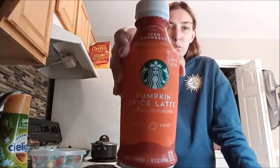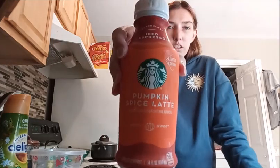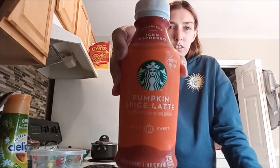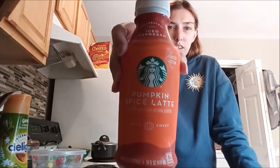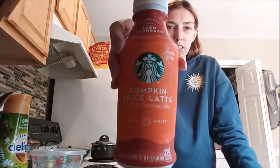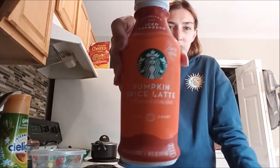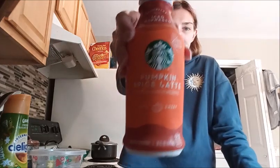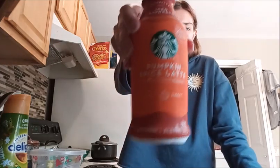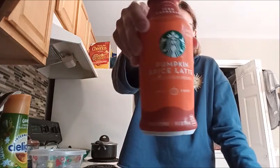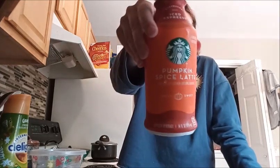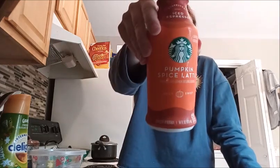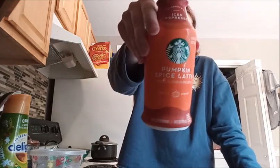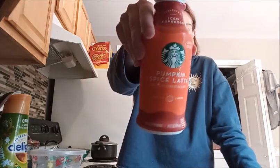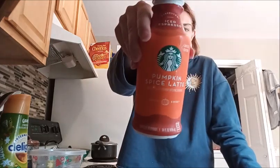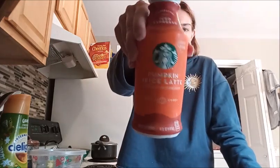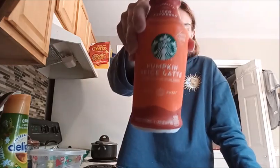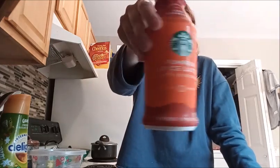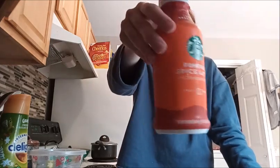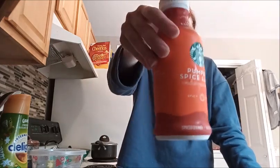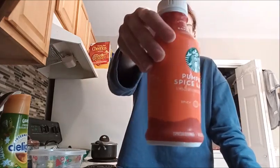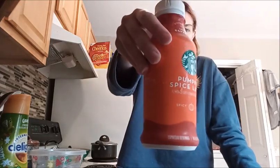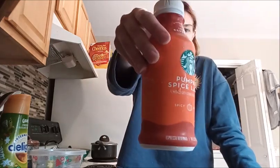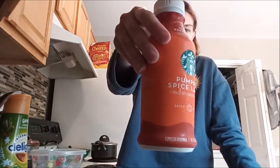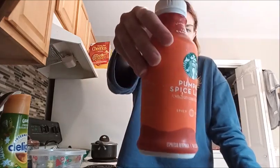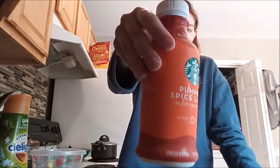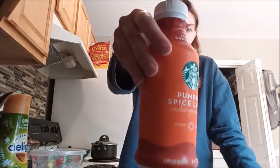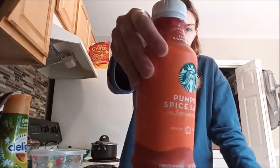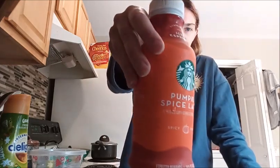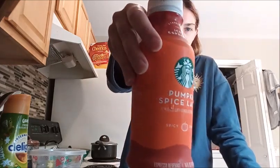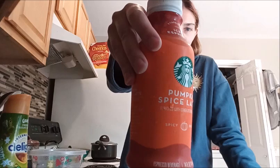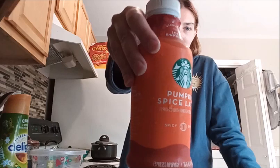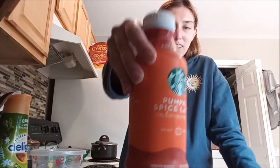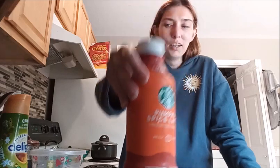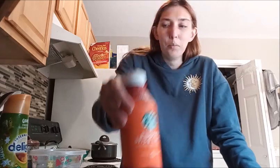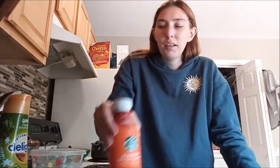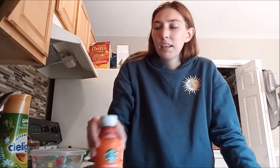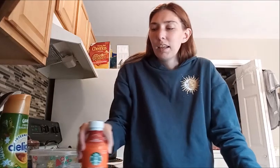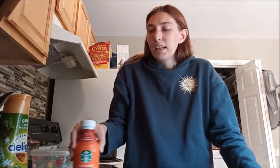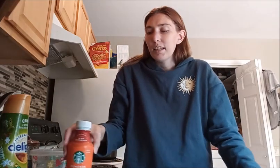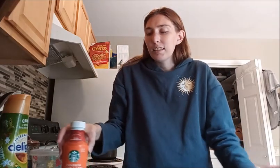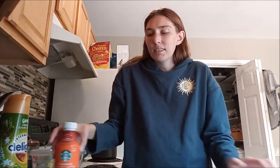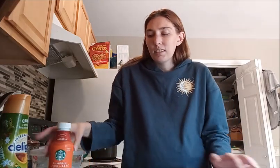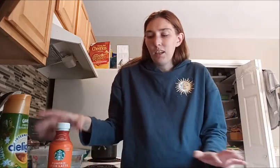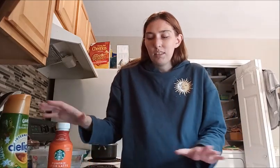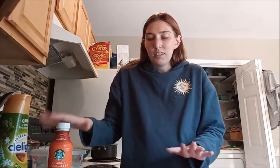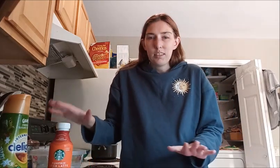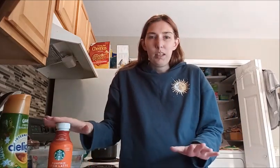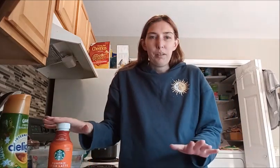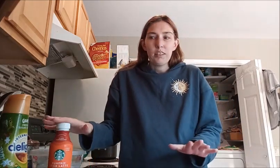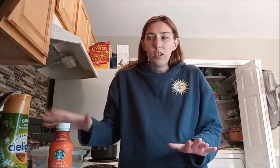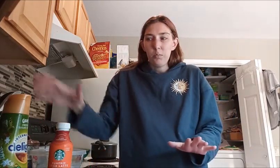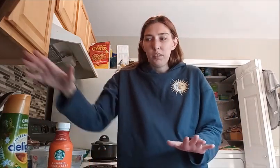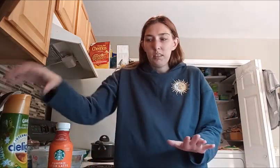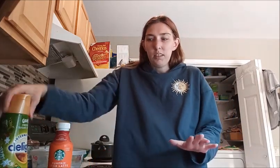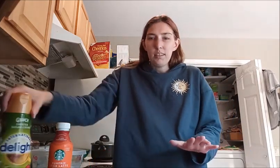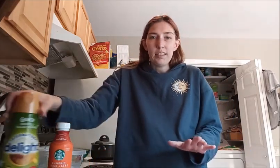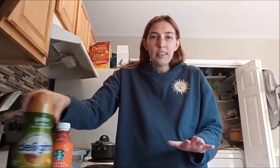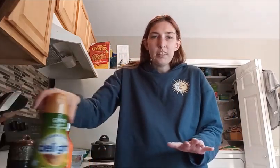what it looks like. Sorry, you can't really see the other part. It does not taste like that by itself, but it does. This,